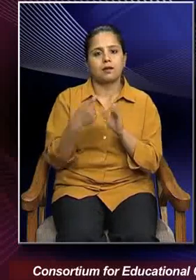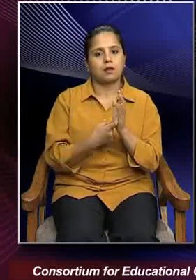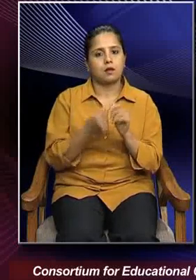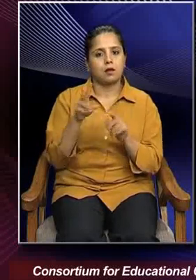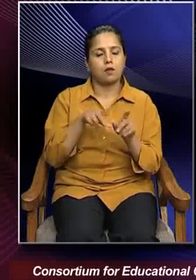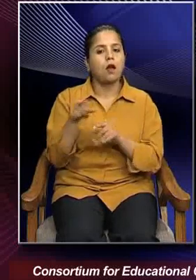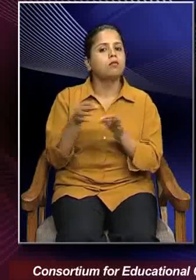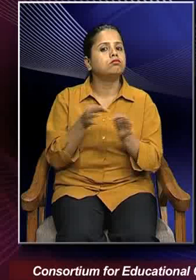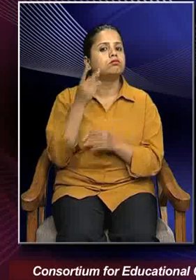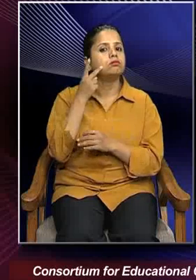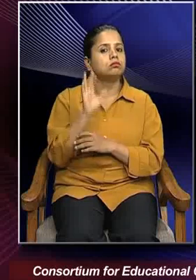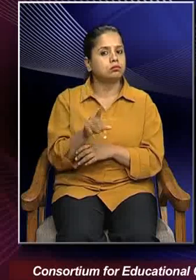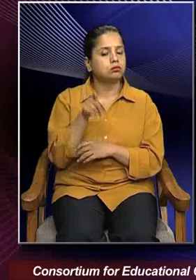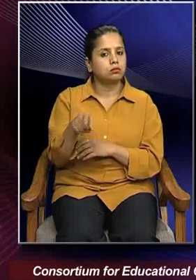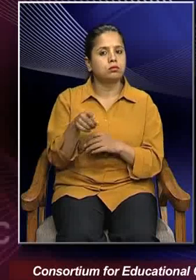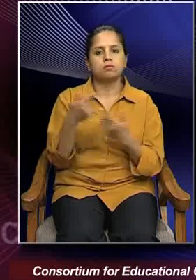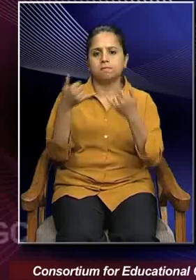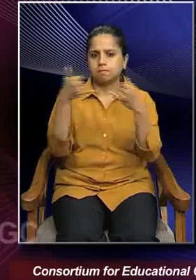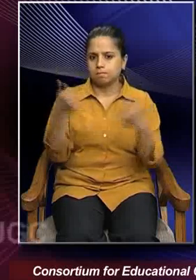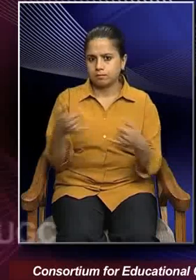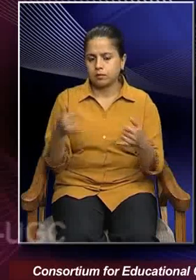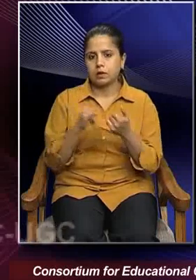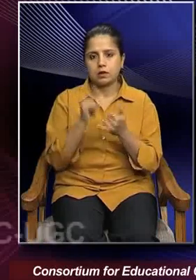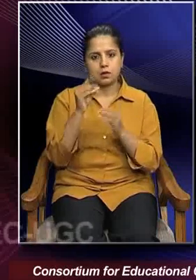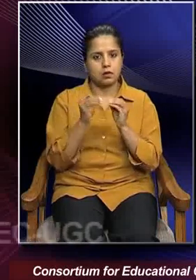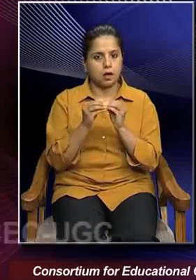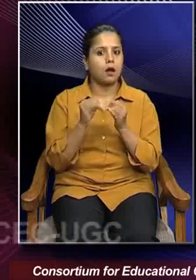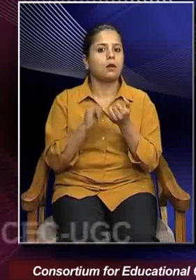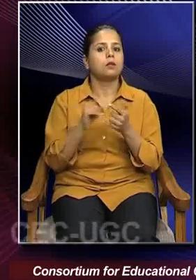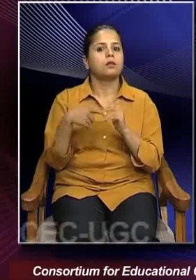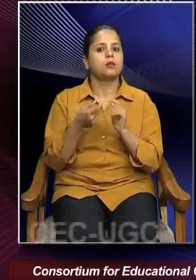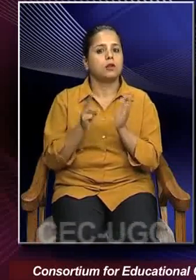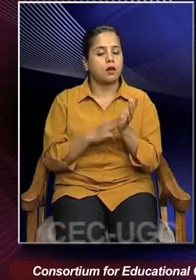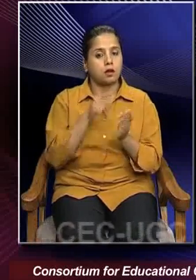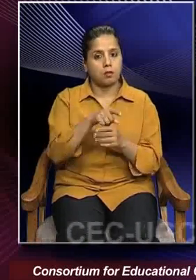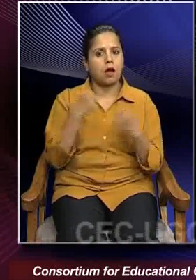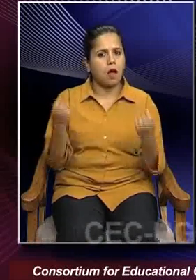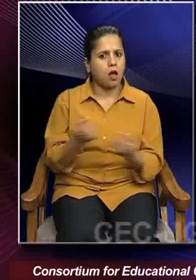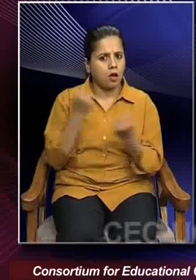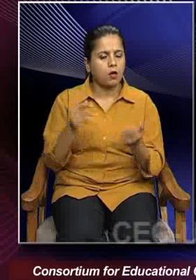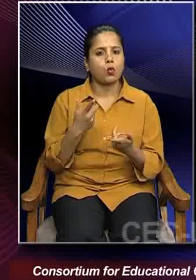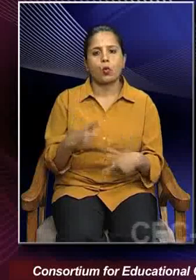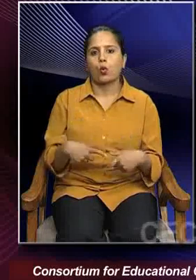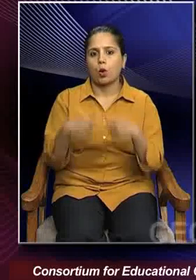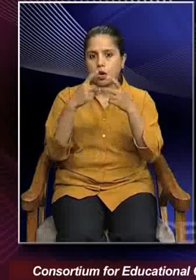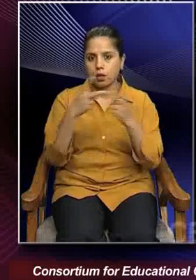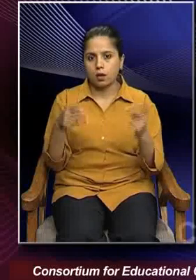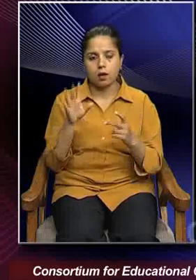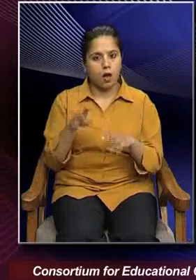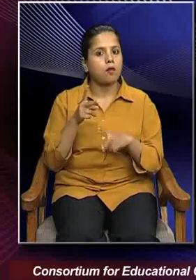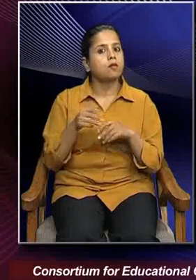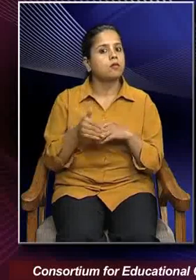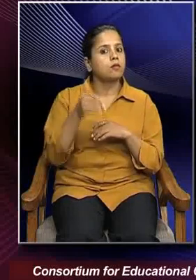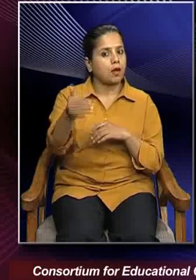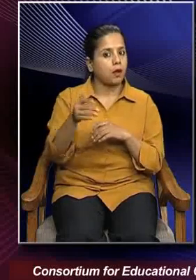is defined as the underlying substratum where the actions or the qualities they exist or that